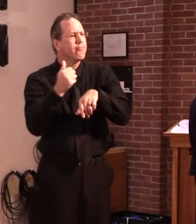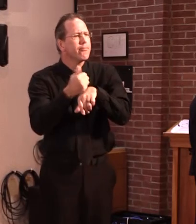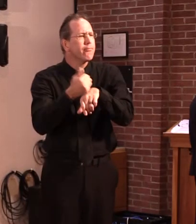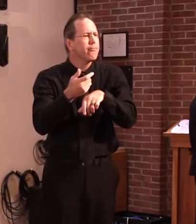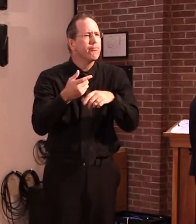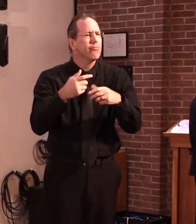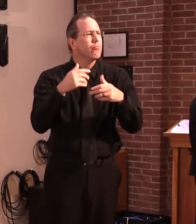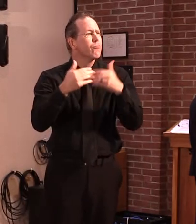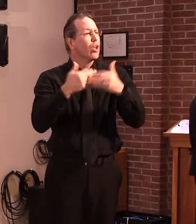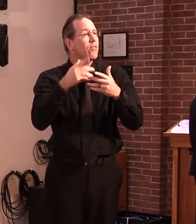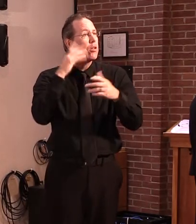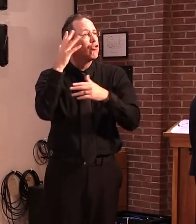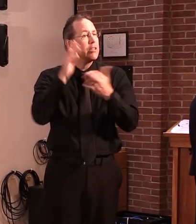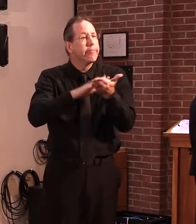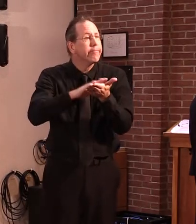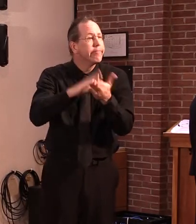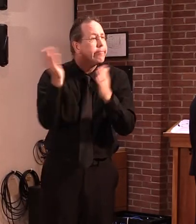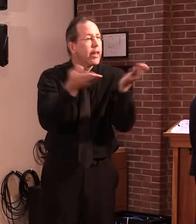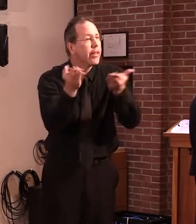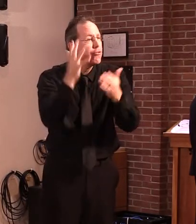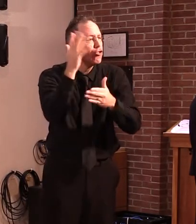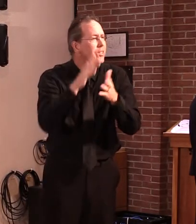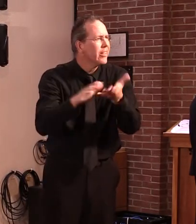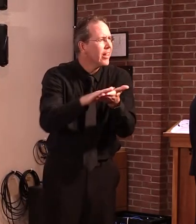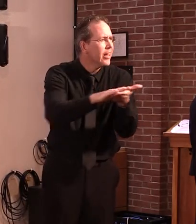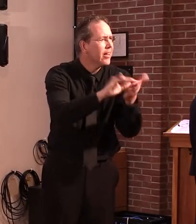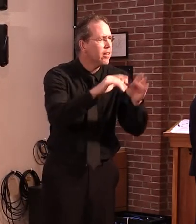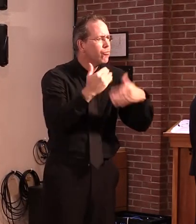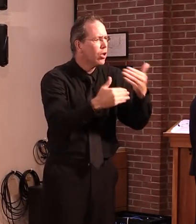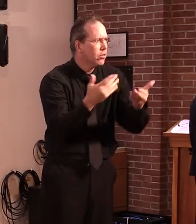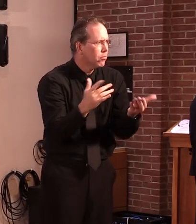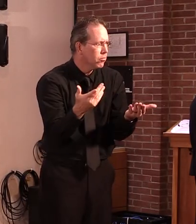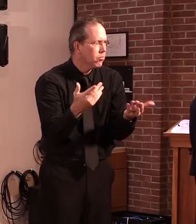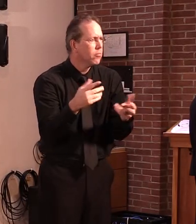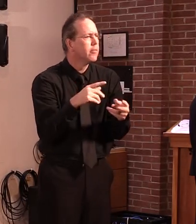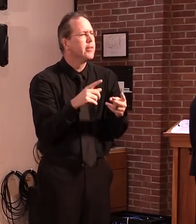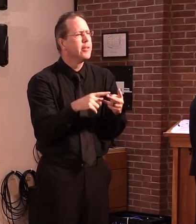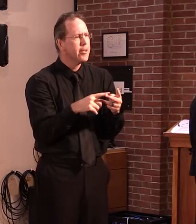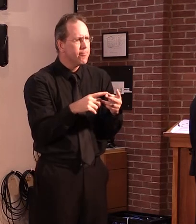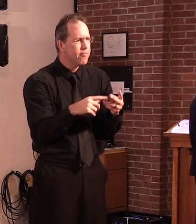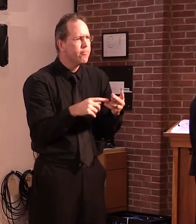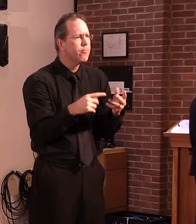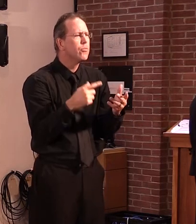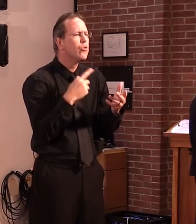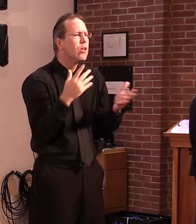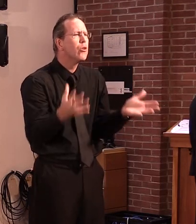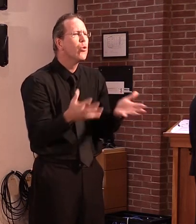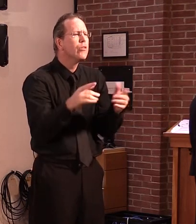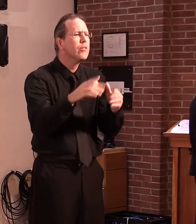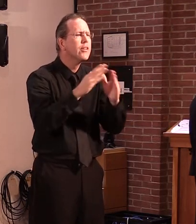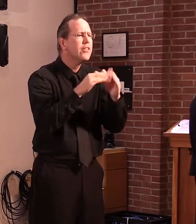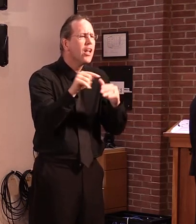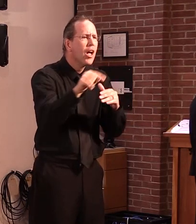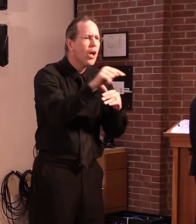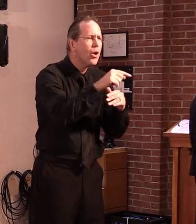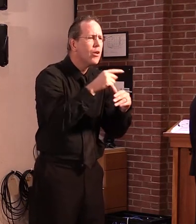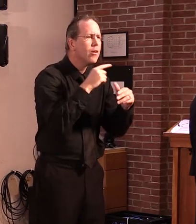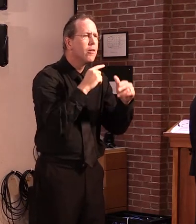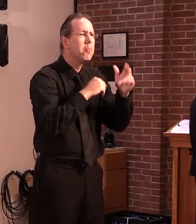some incentives for compact development in our downtowns, village centers, and other designated